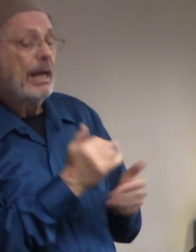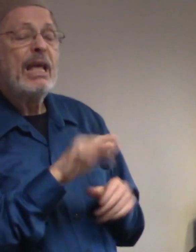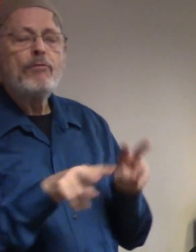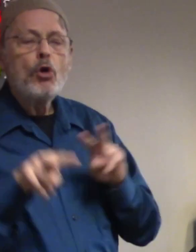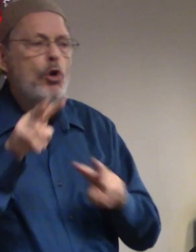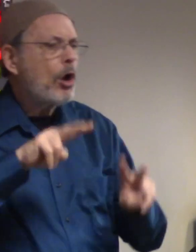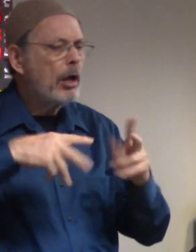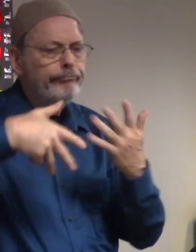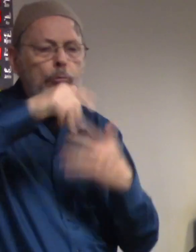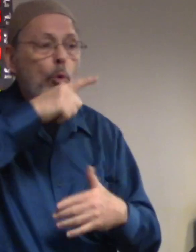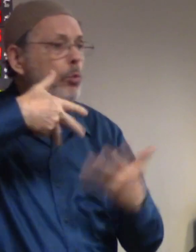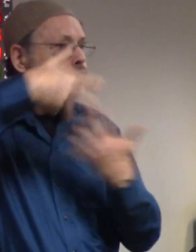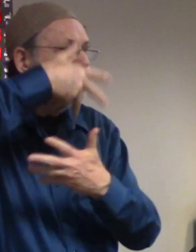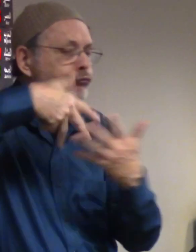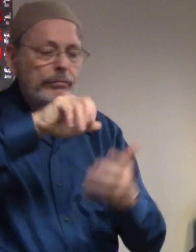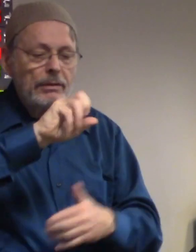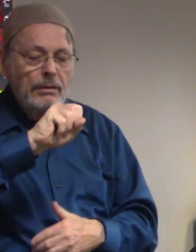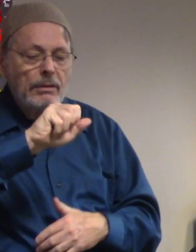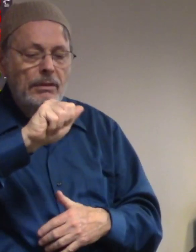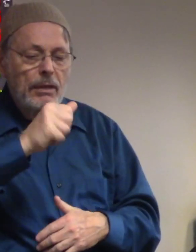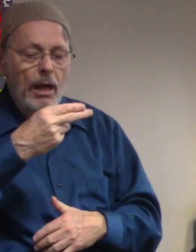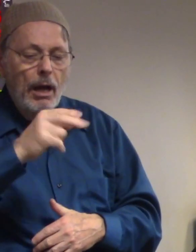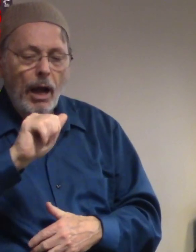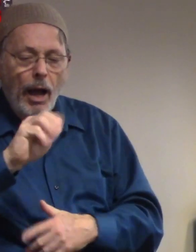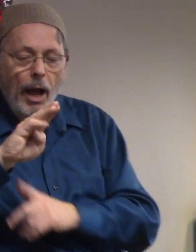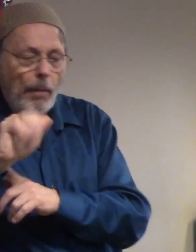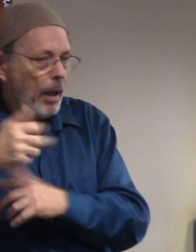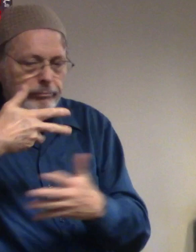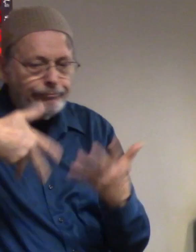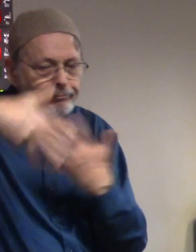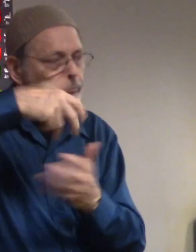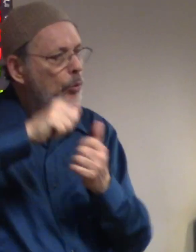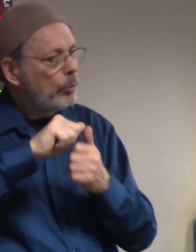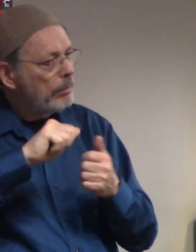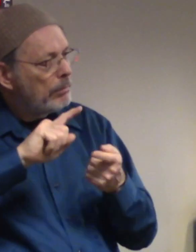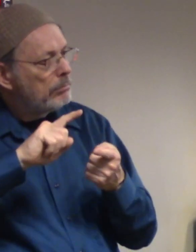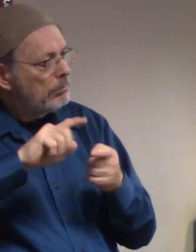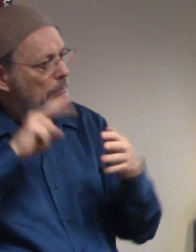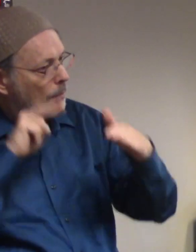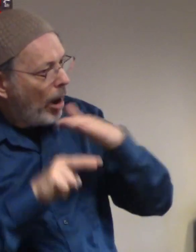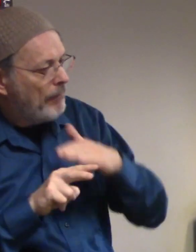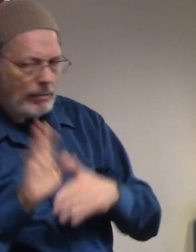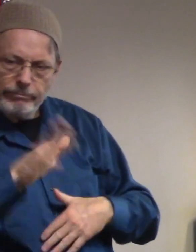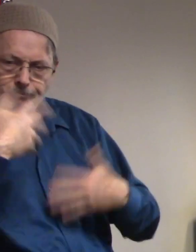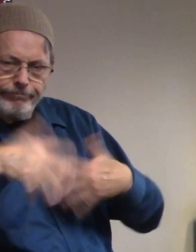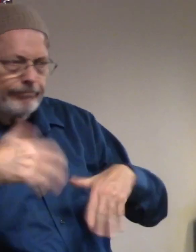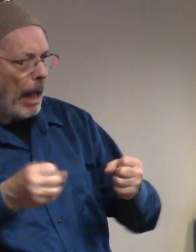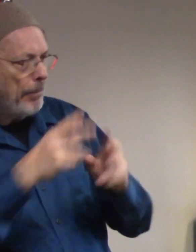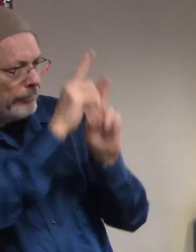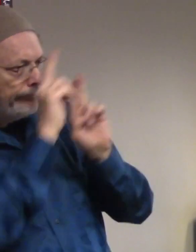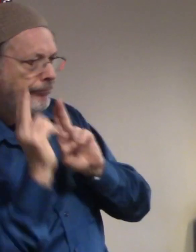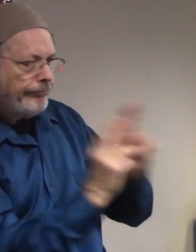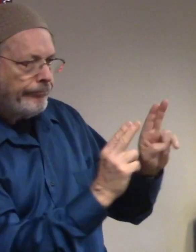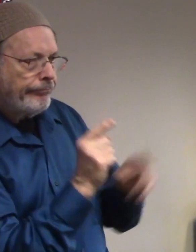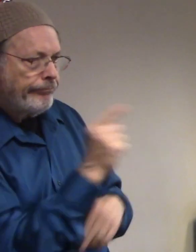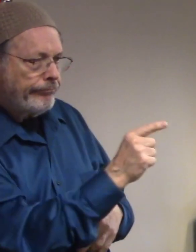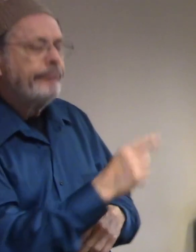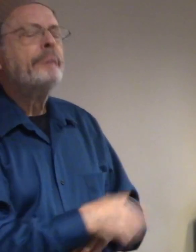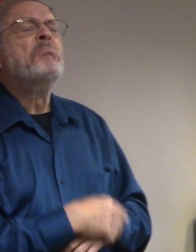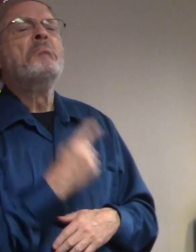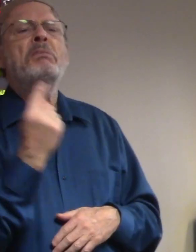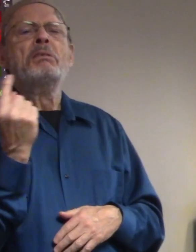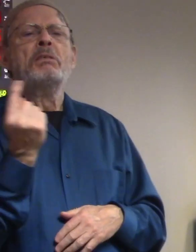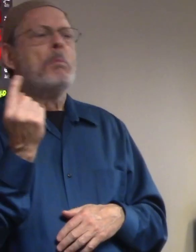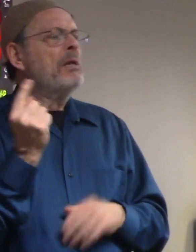that loved the Prophet sallallahu alayhi wa sallam and the honor that he had, they had for him. Abu Nu'aym reports of a man that